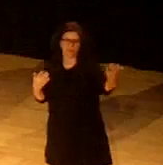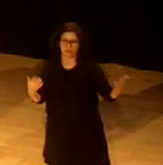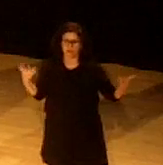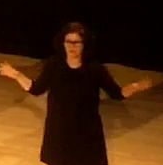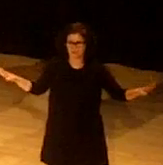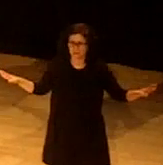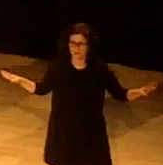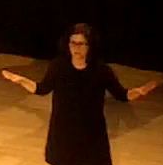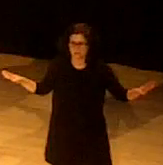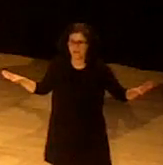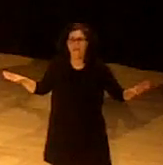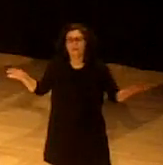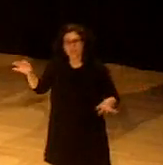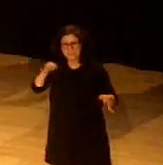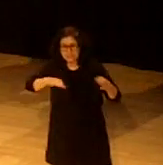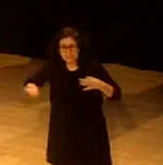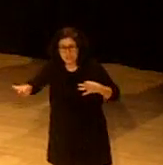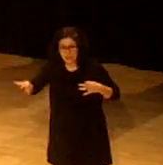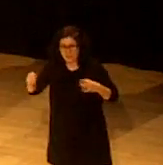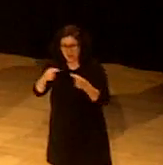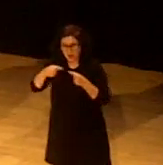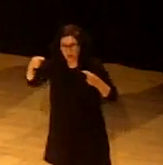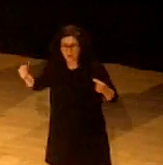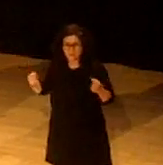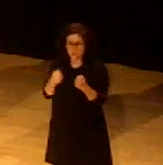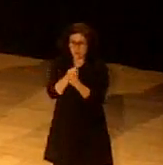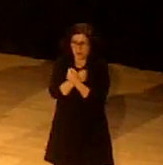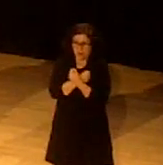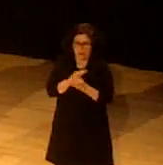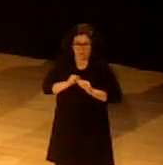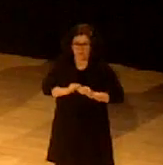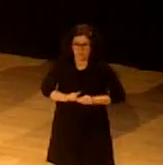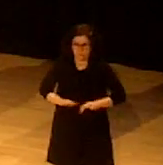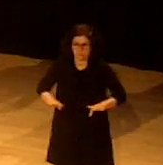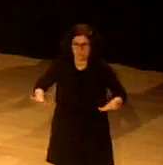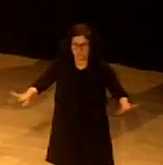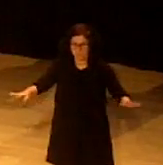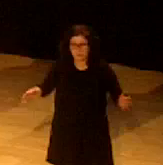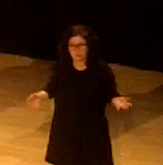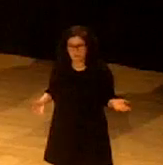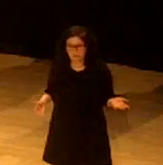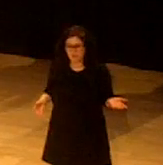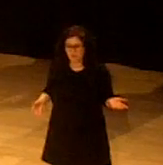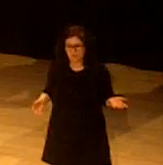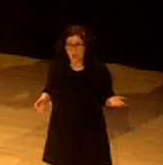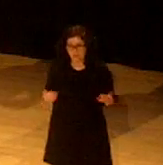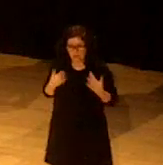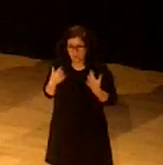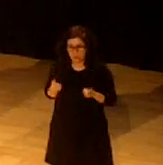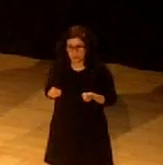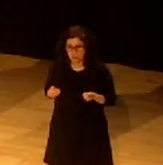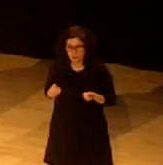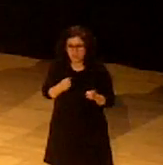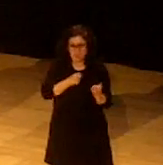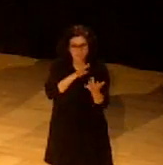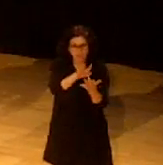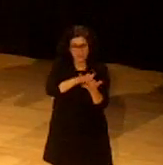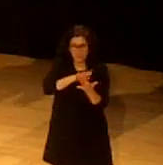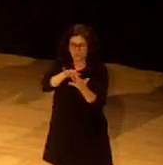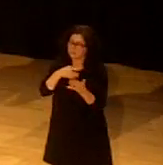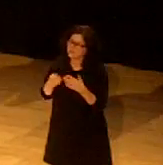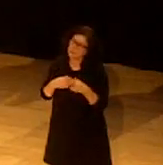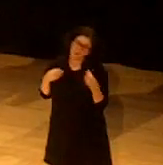for a moment it's about the negation of responsibility. It's in fact about the opposite. To have the courage to reach out and no matter how terrified you